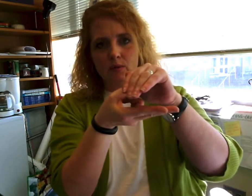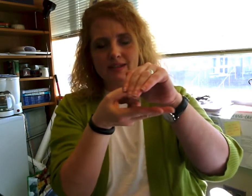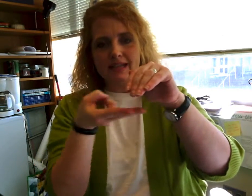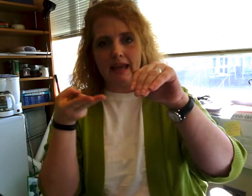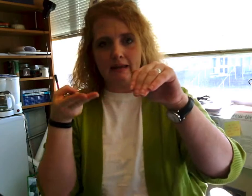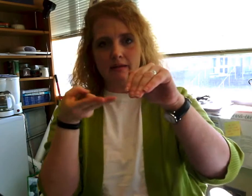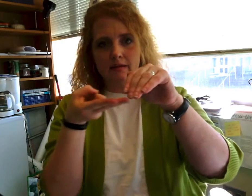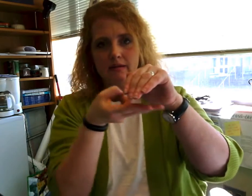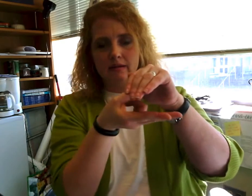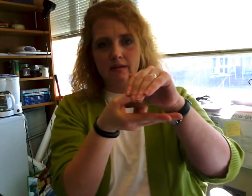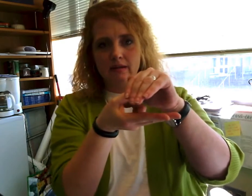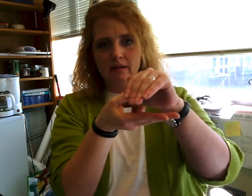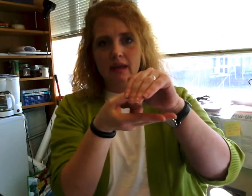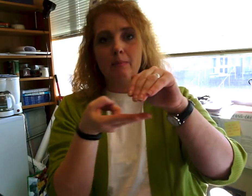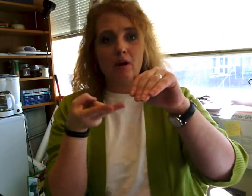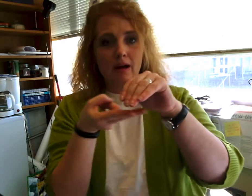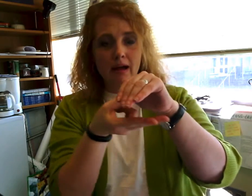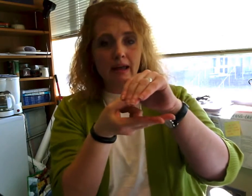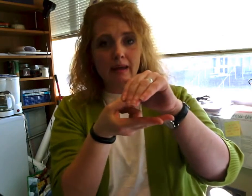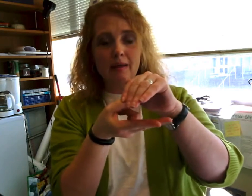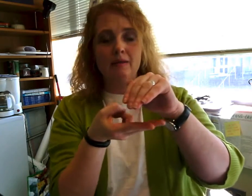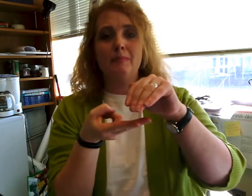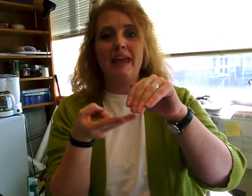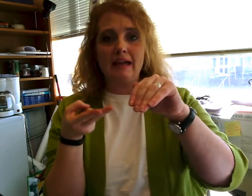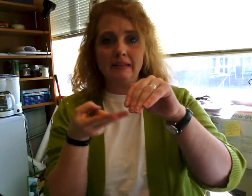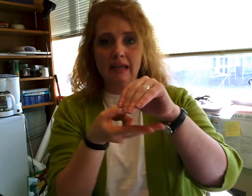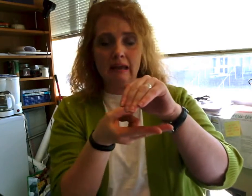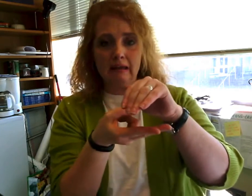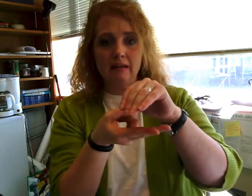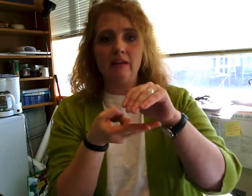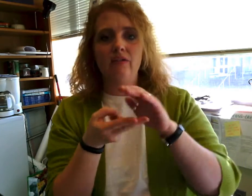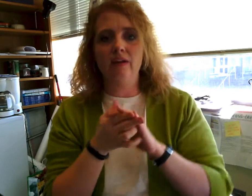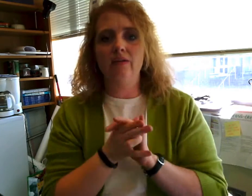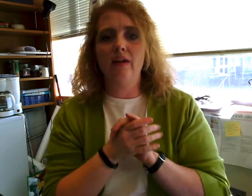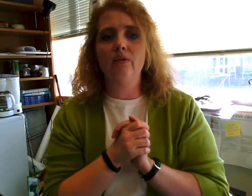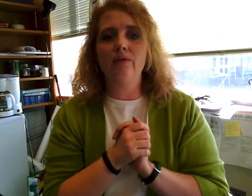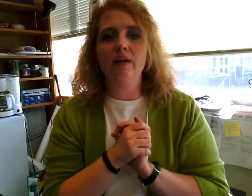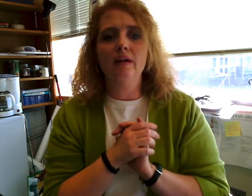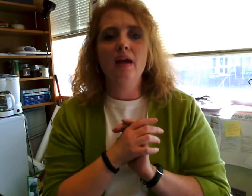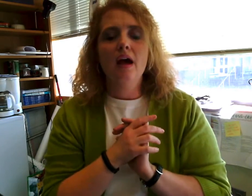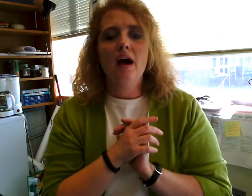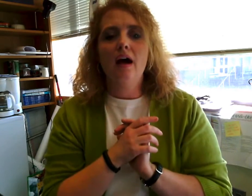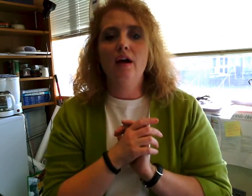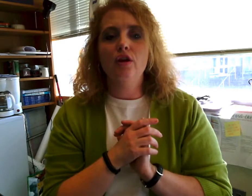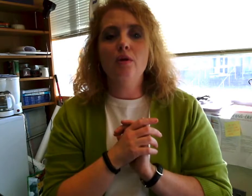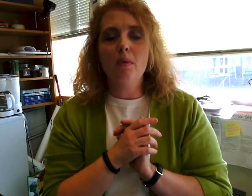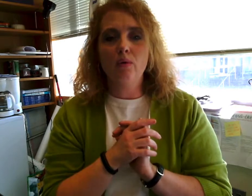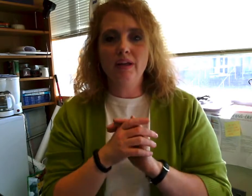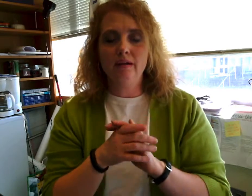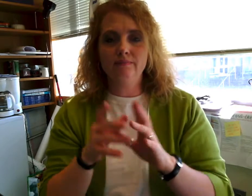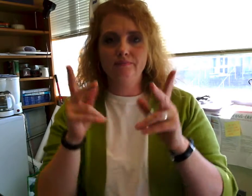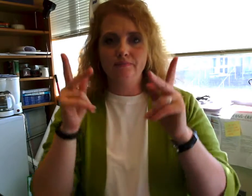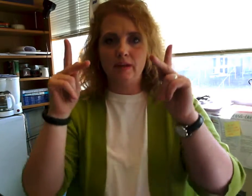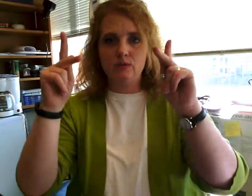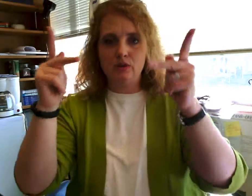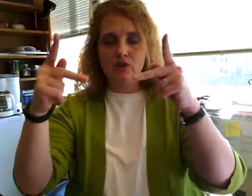for a scan. MRI, CAT scan, that sort of thing. Pneumonia is with